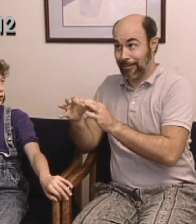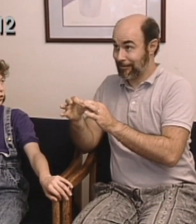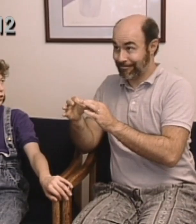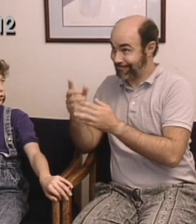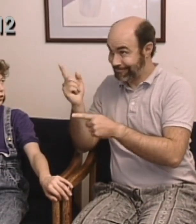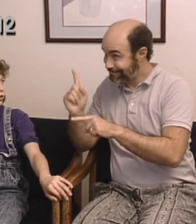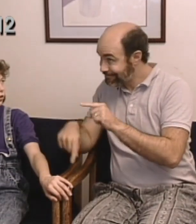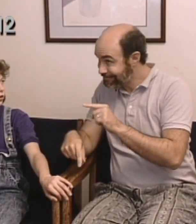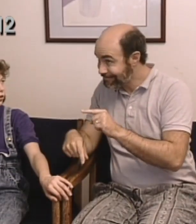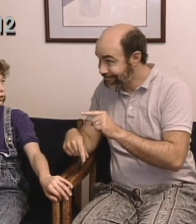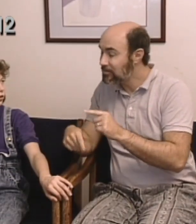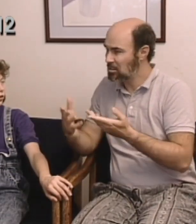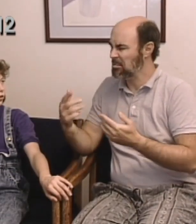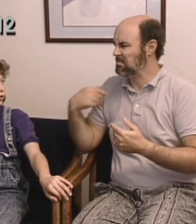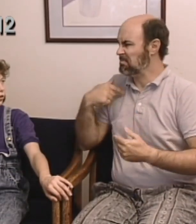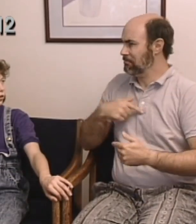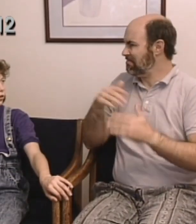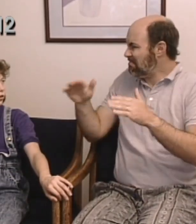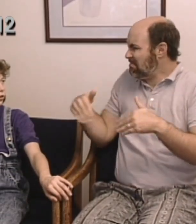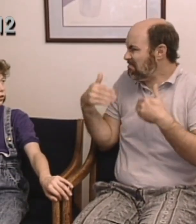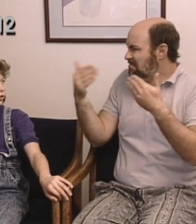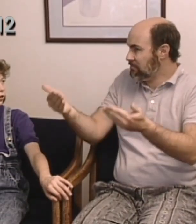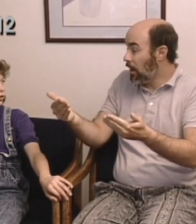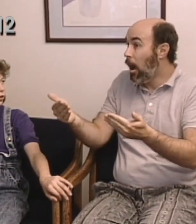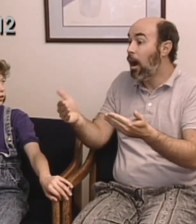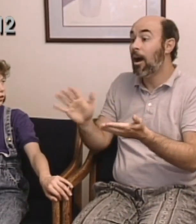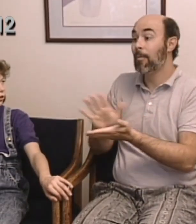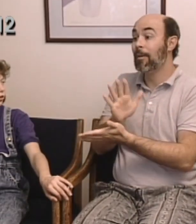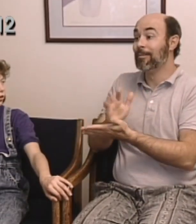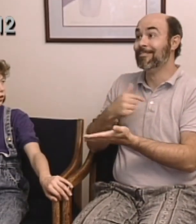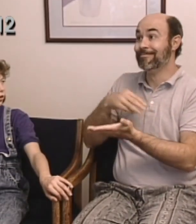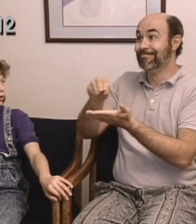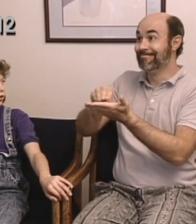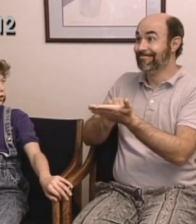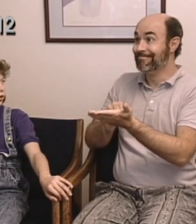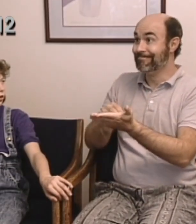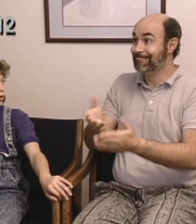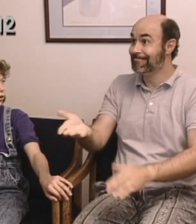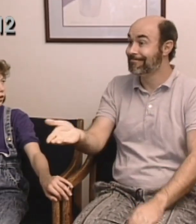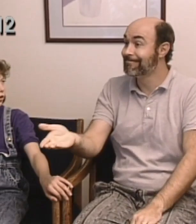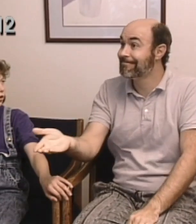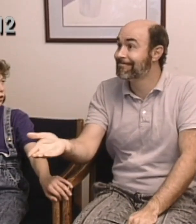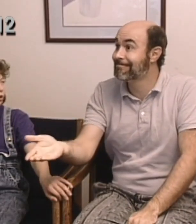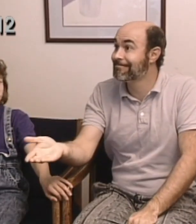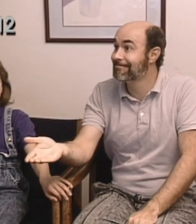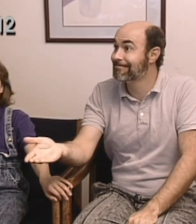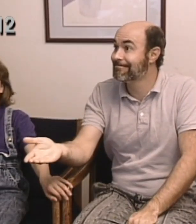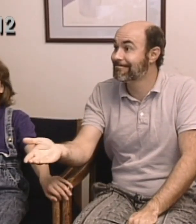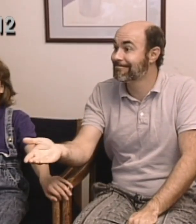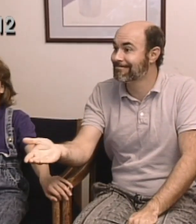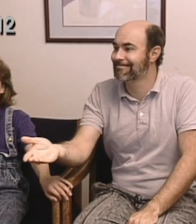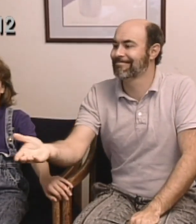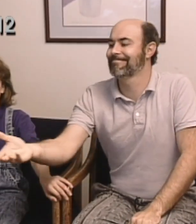Scott. She can't interpret at the same time, but we'll go ahead and do the best we can. I'll fill out the